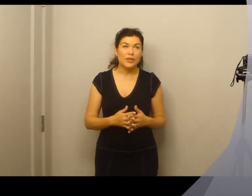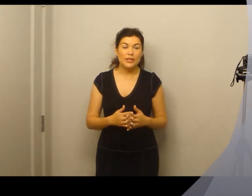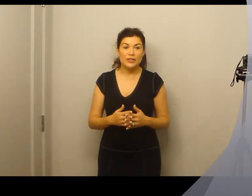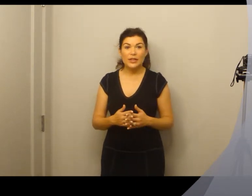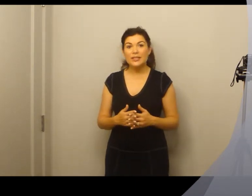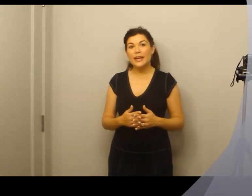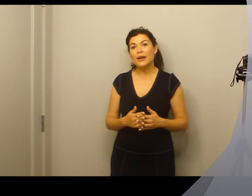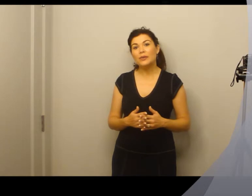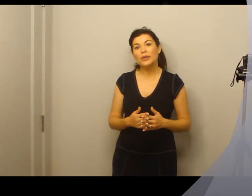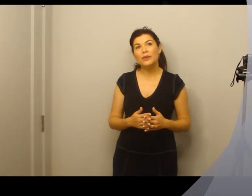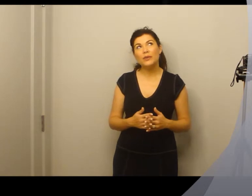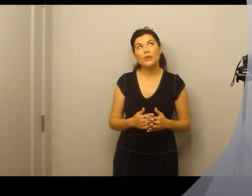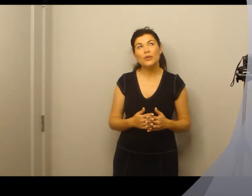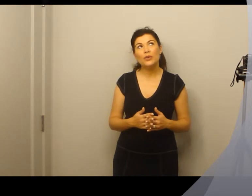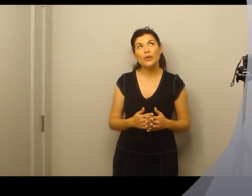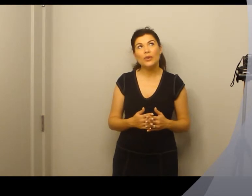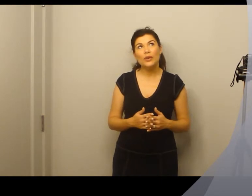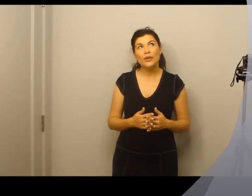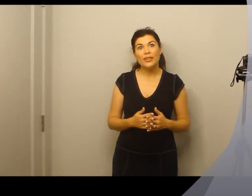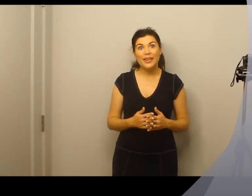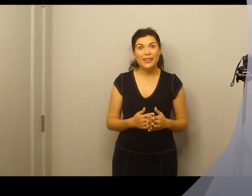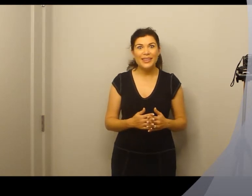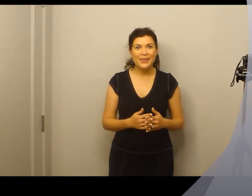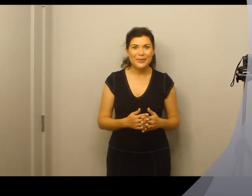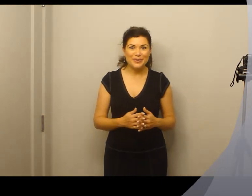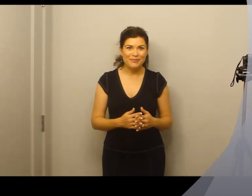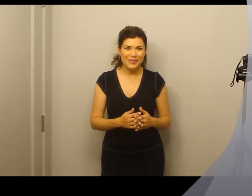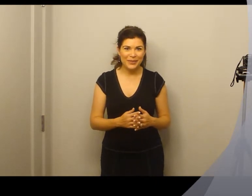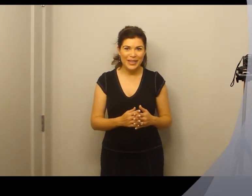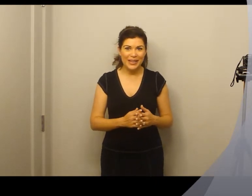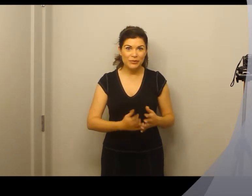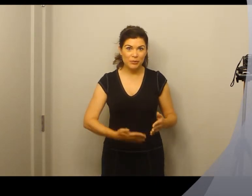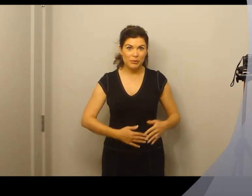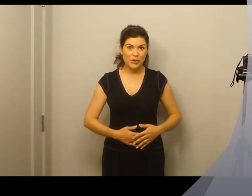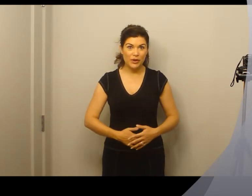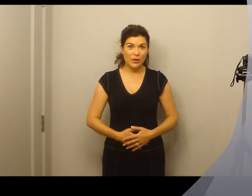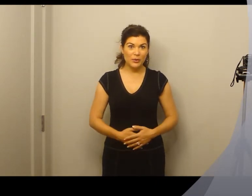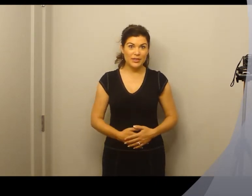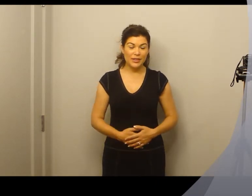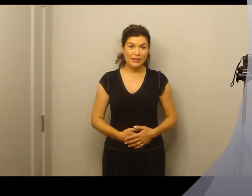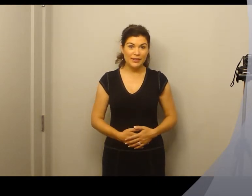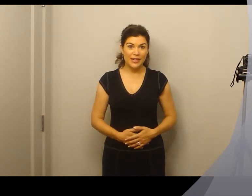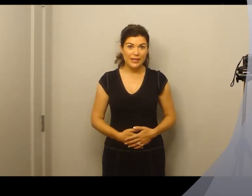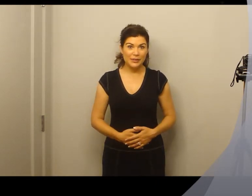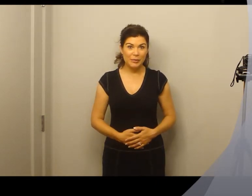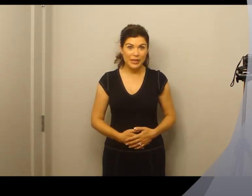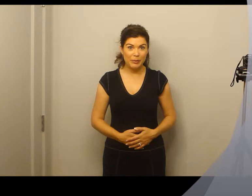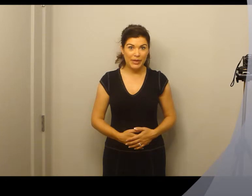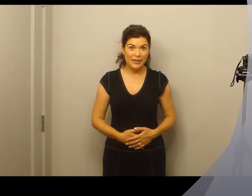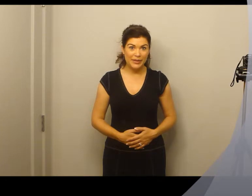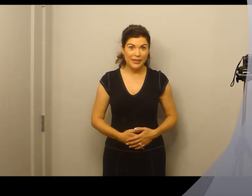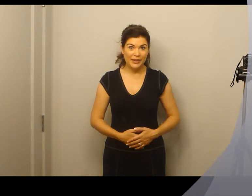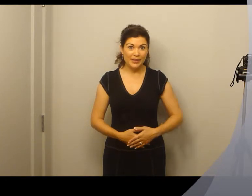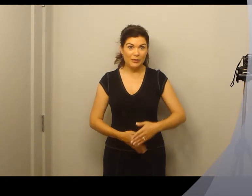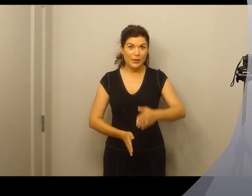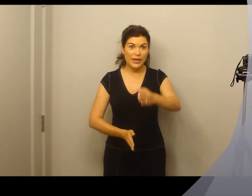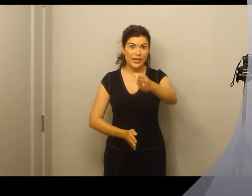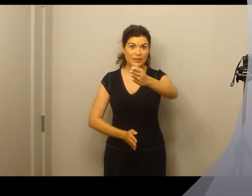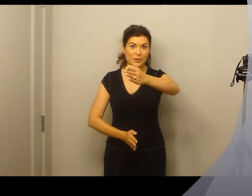It starts out, there he goes, okay? Remember, always the left hand near the belly button, and the right hand's always